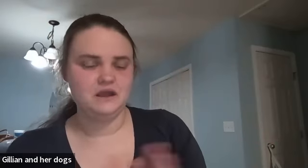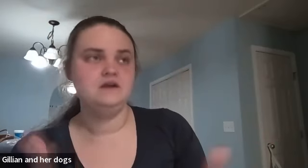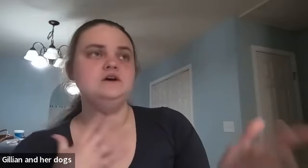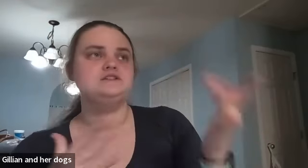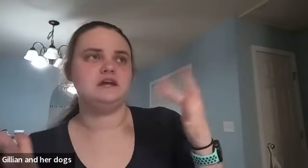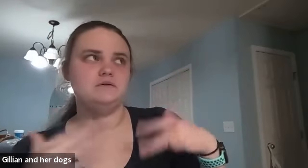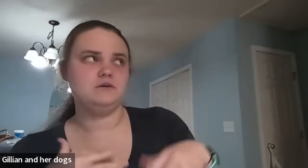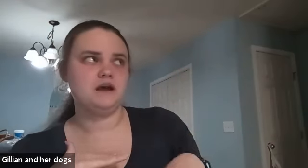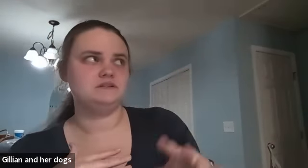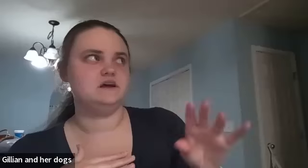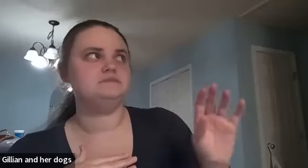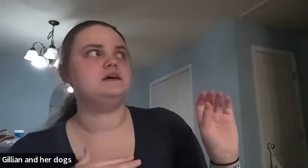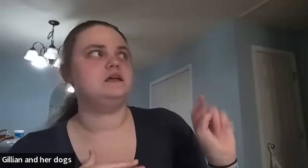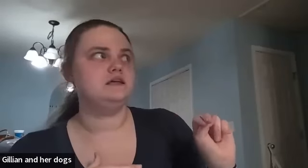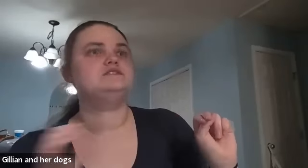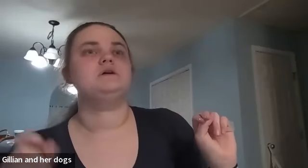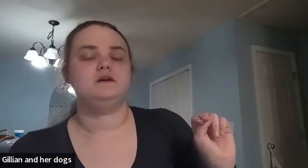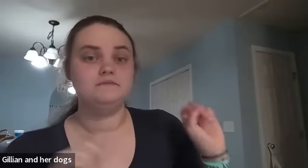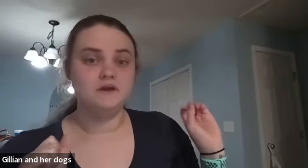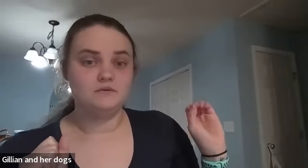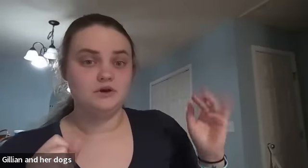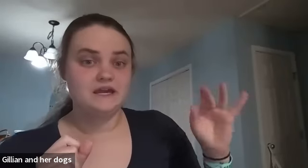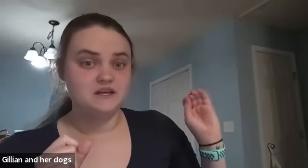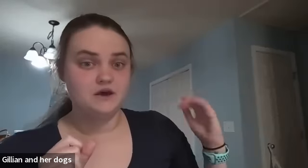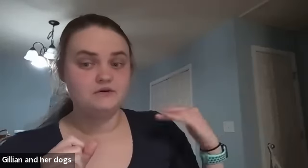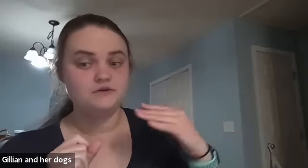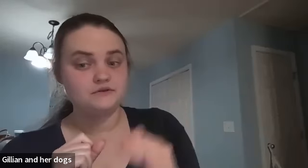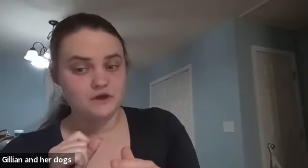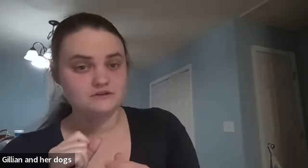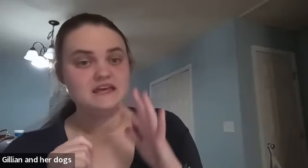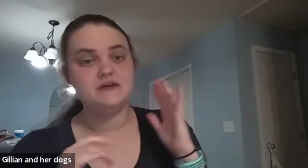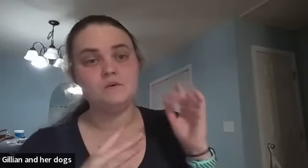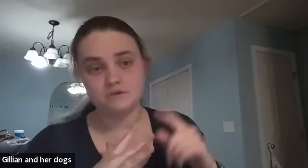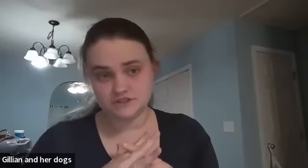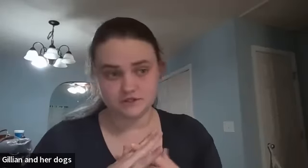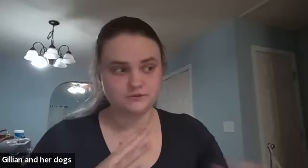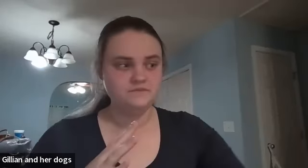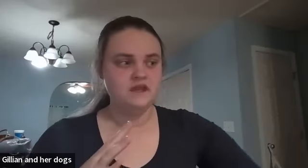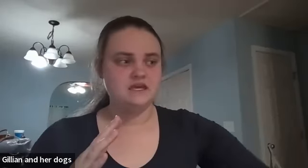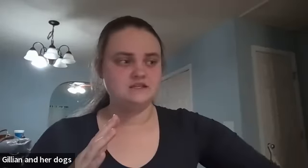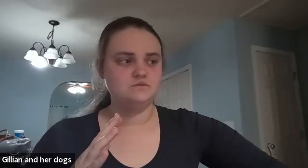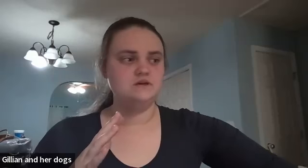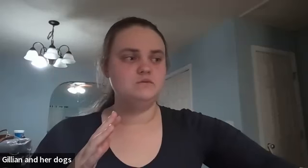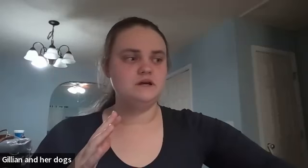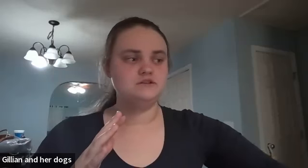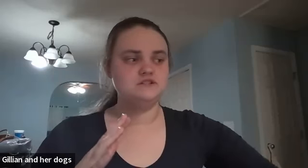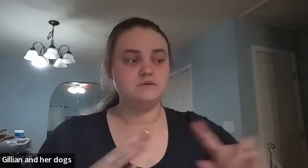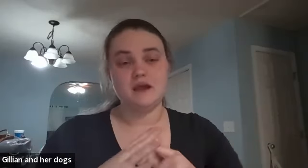Okay. So now we'll go back. We stopped at N, so we're at O. We'll go back to O, go through those. And then what we'll do is we will start with, I'm